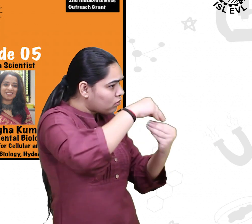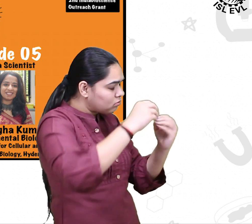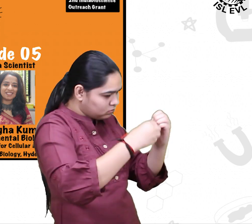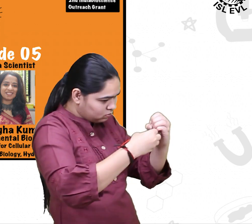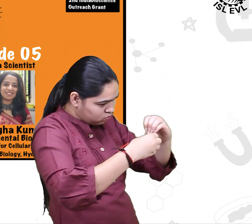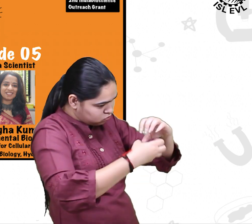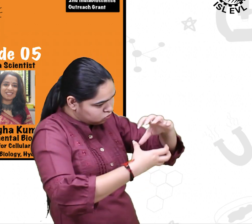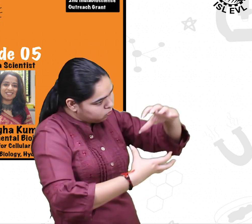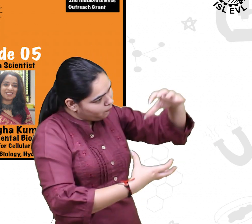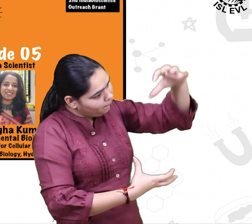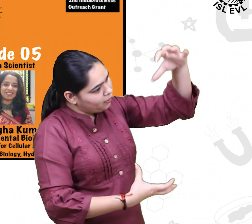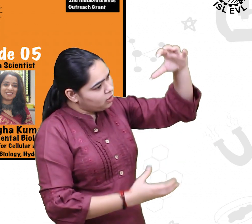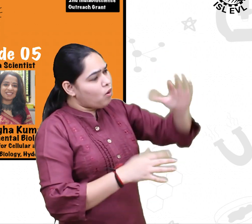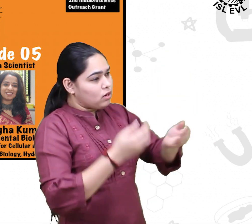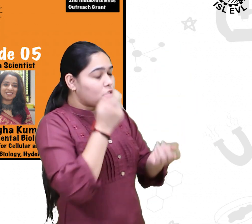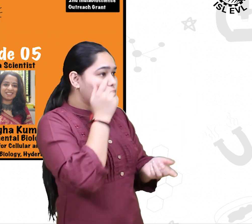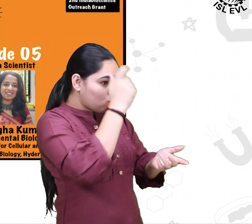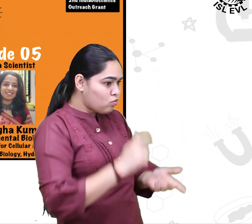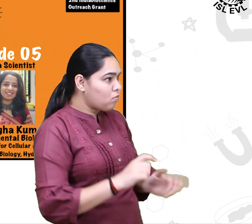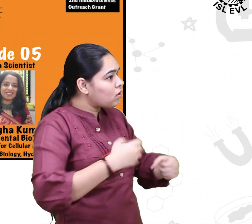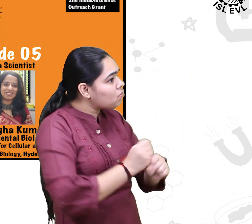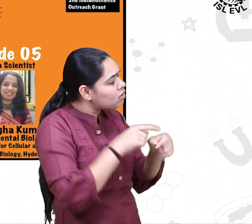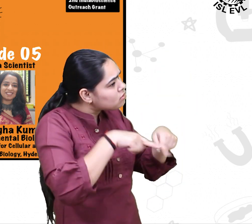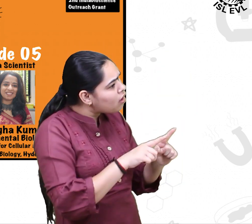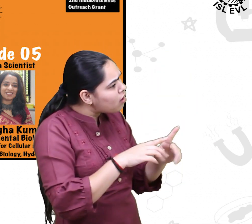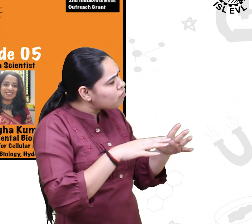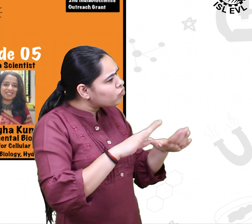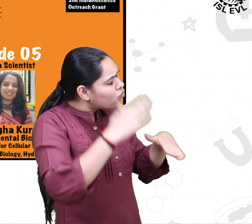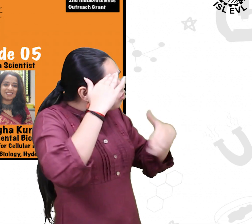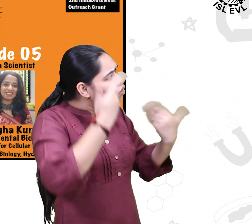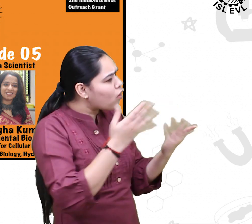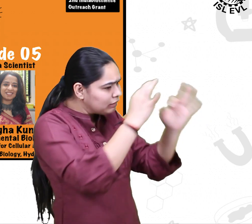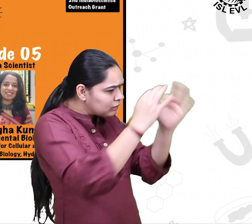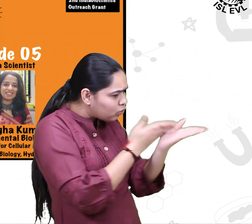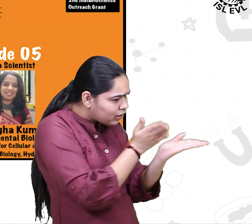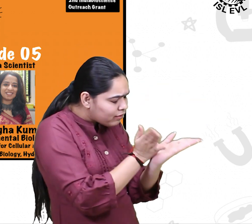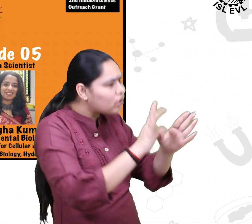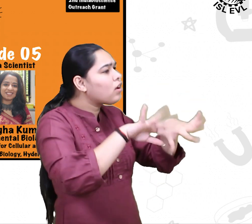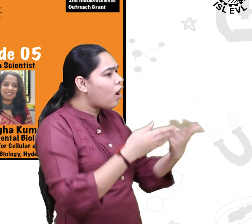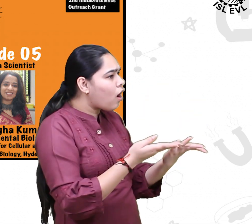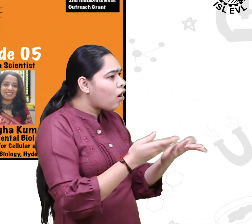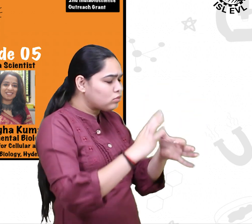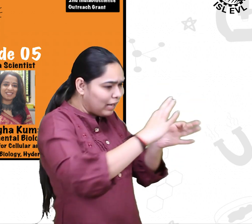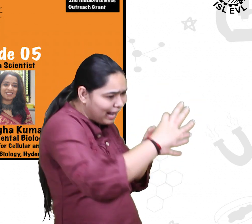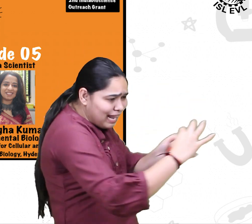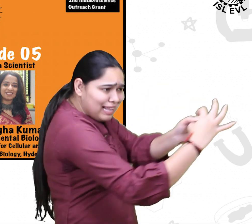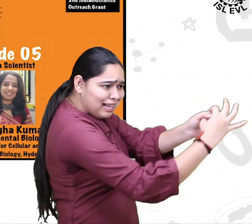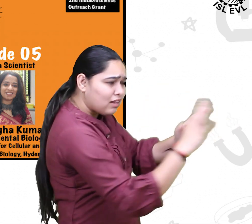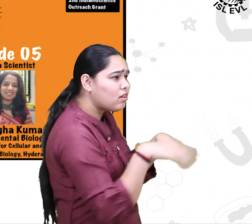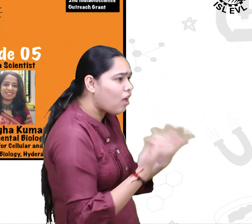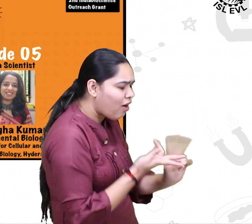how these cells start to divide, how do they know that they are neighbors to this cell? And how do they know